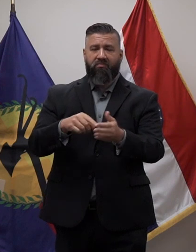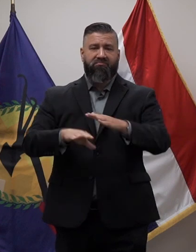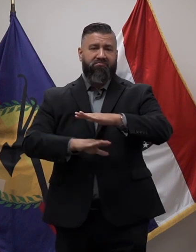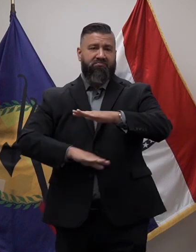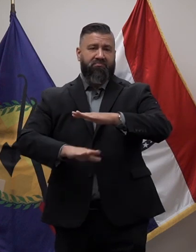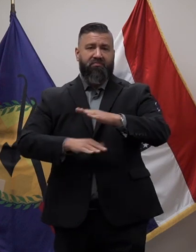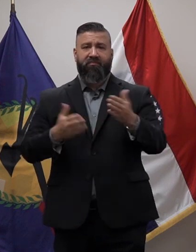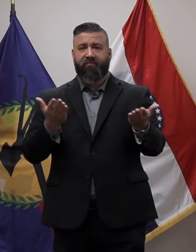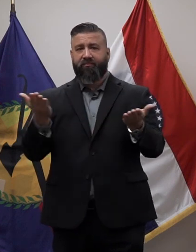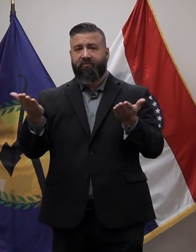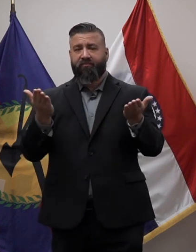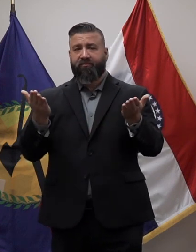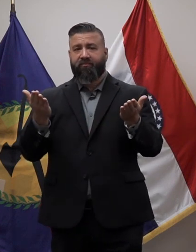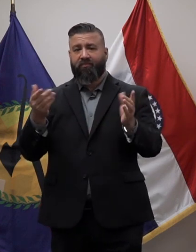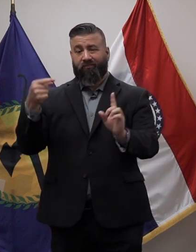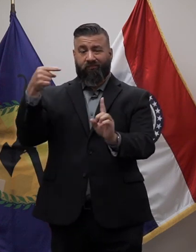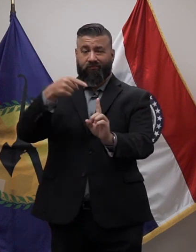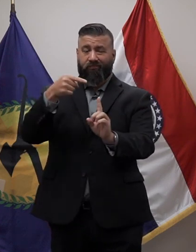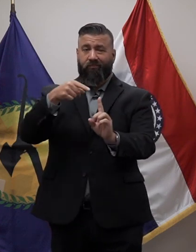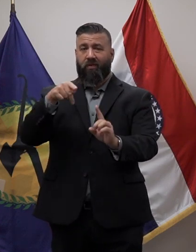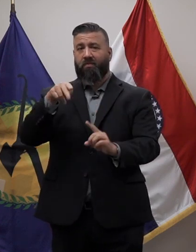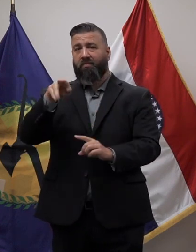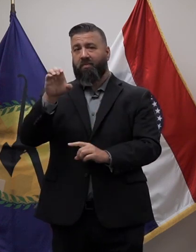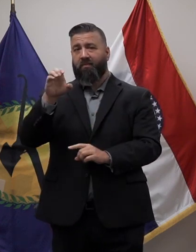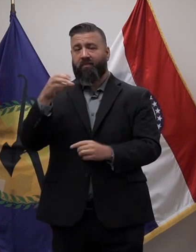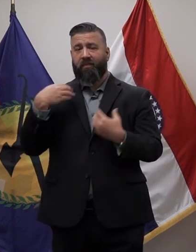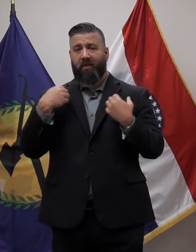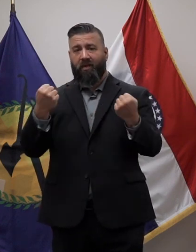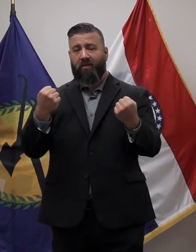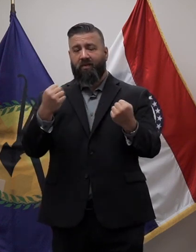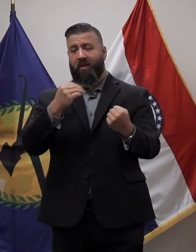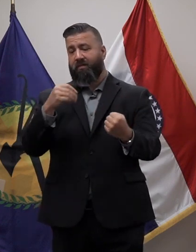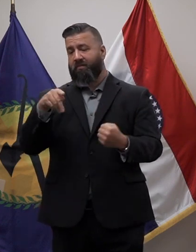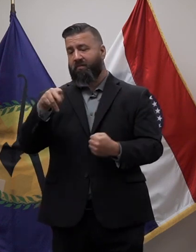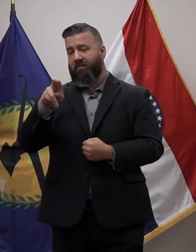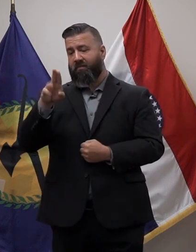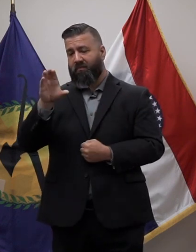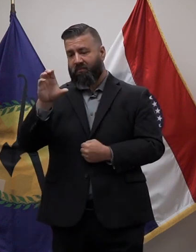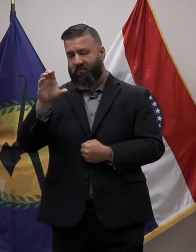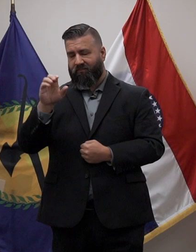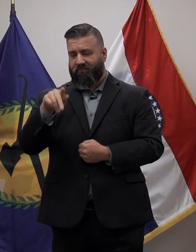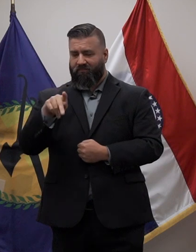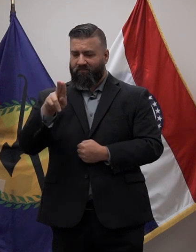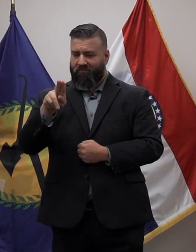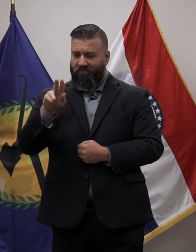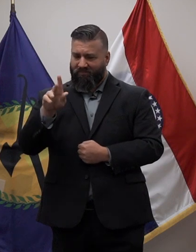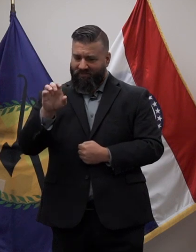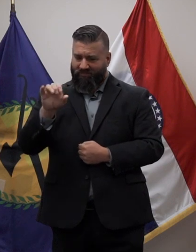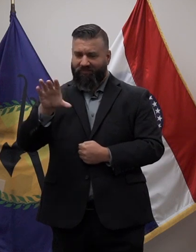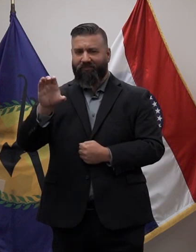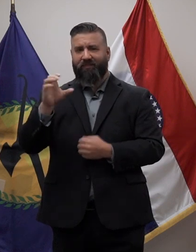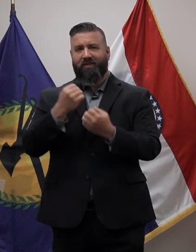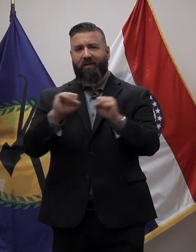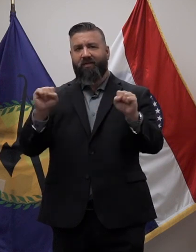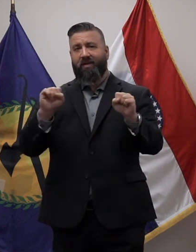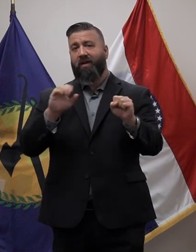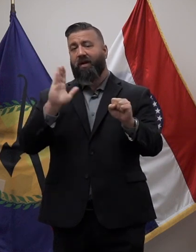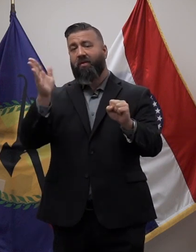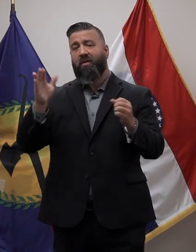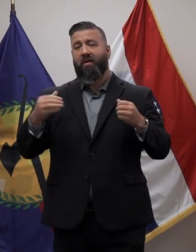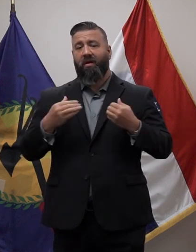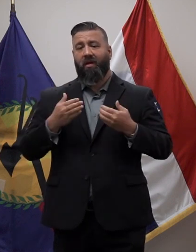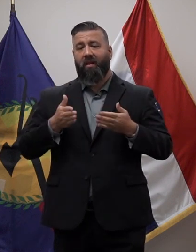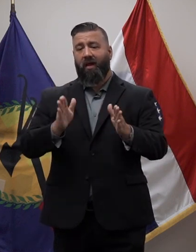County, primarily public health and public safety, and will allow us to avoid the